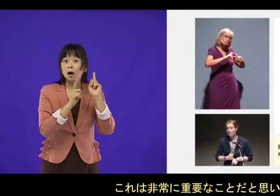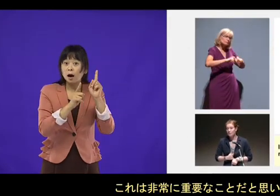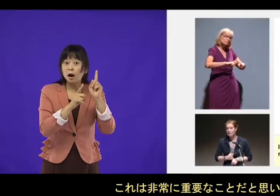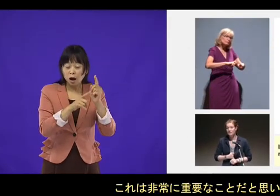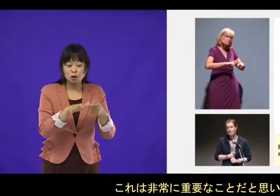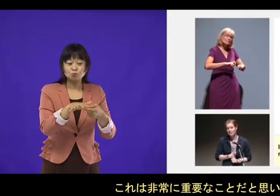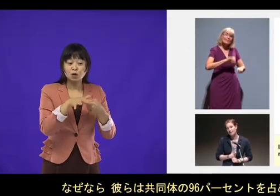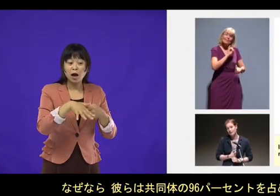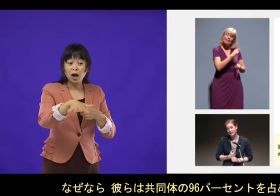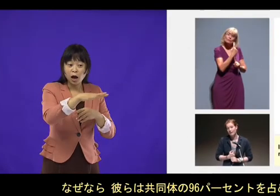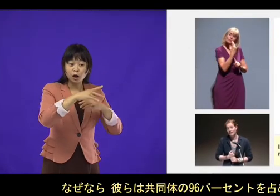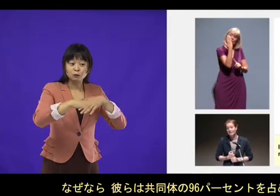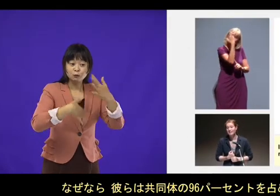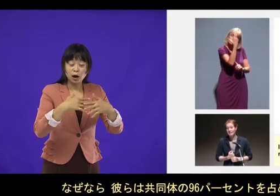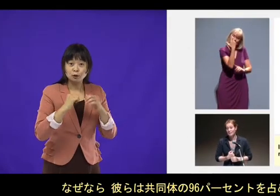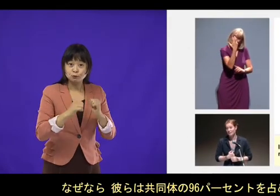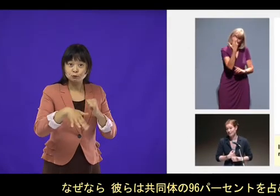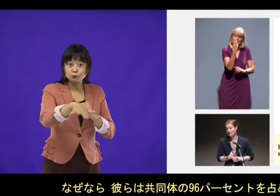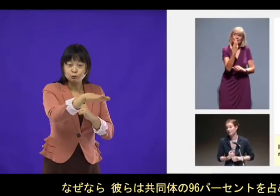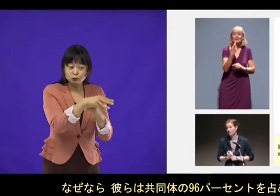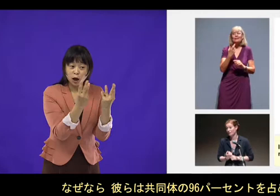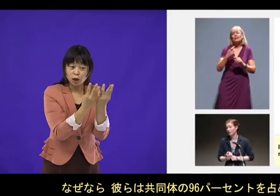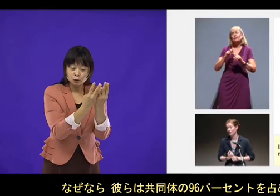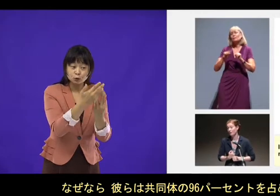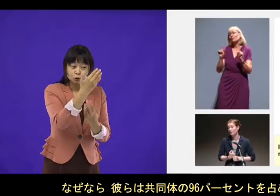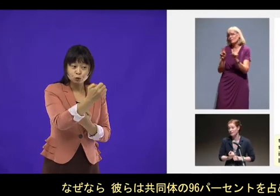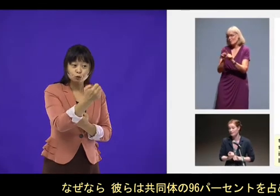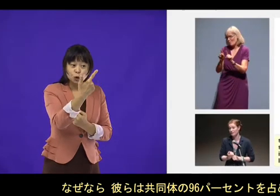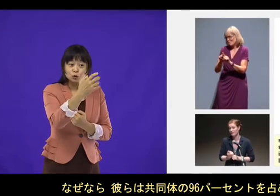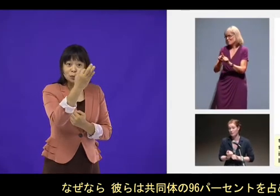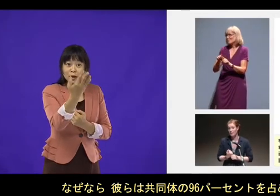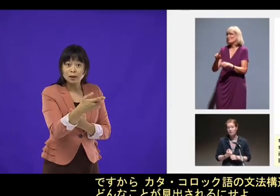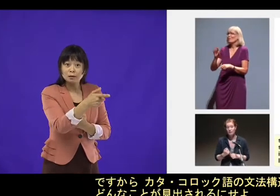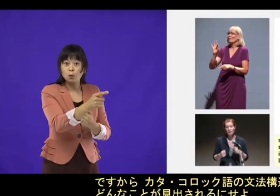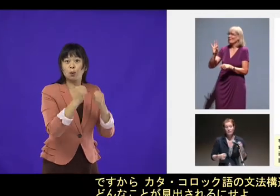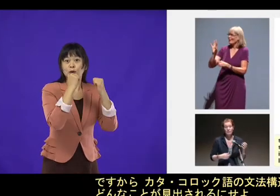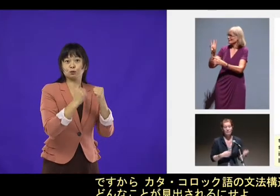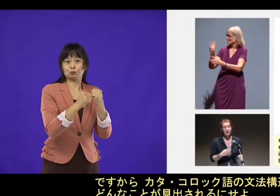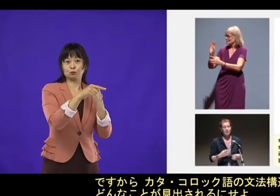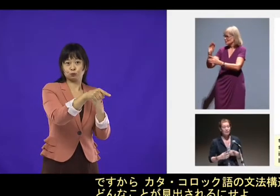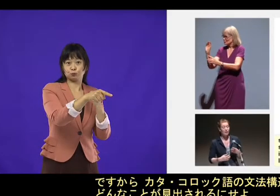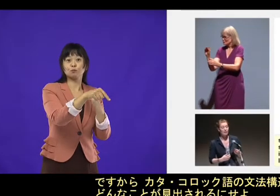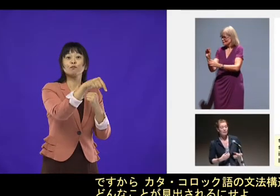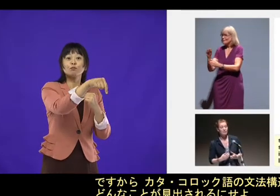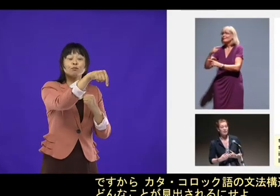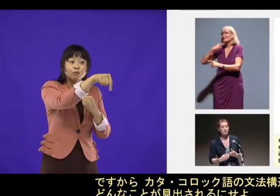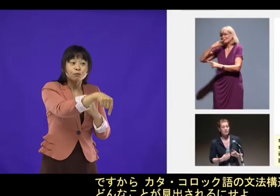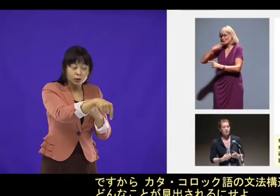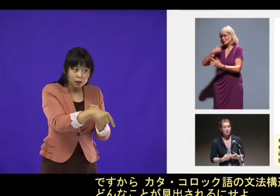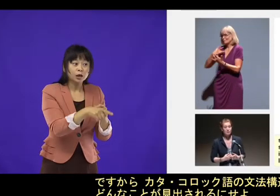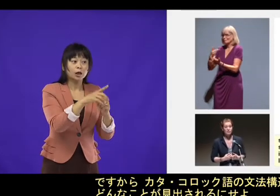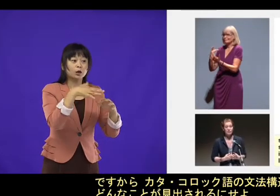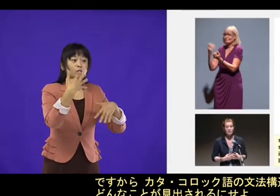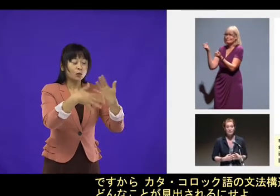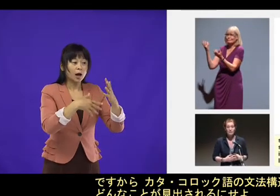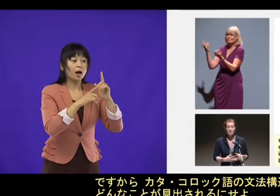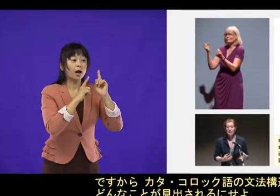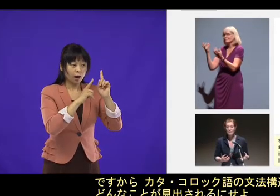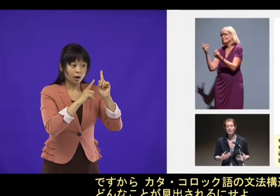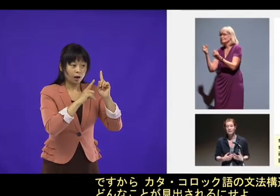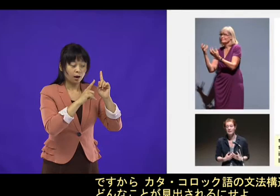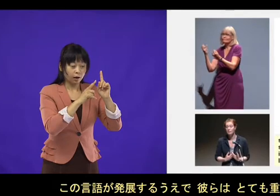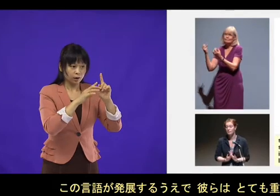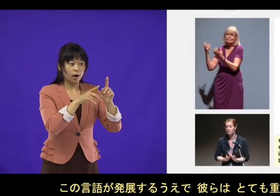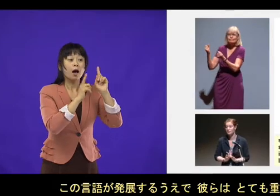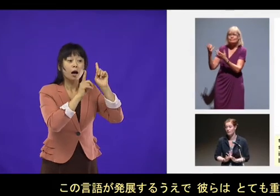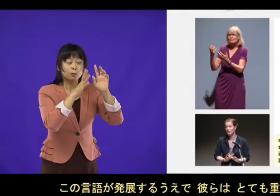it's really important because they're like 96% of the community. So whatever we find regarding the grammatical structure of Katakalok, they